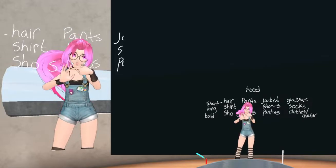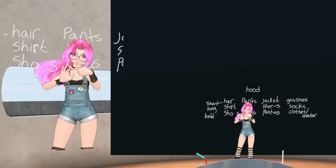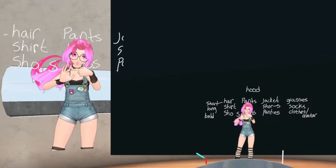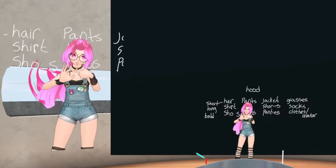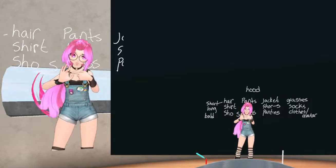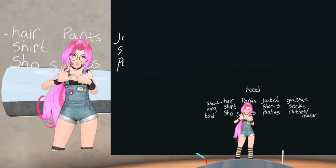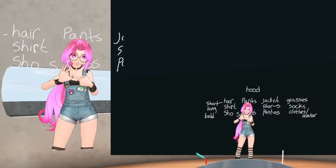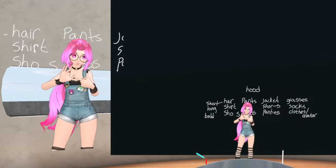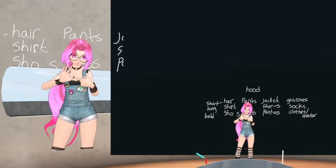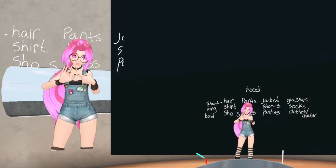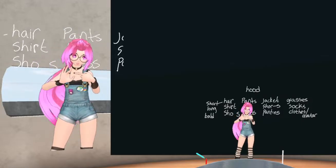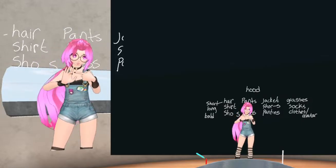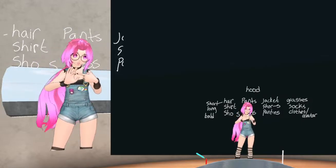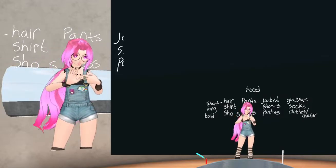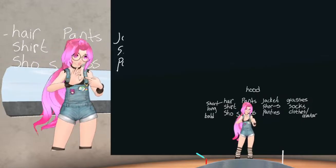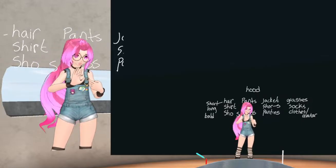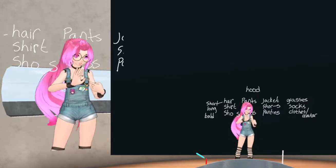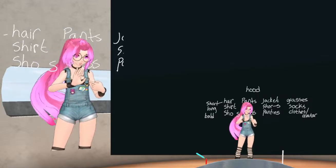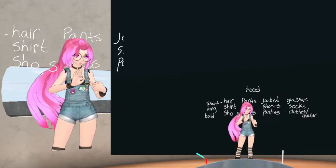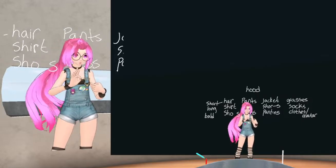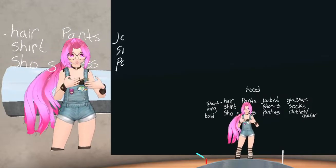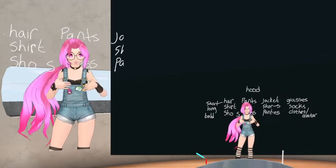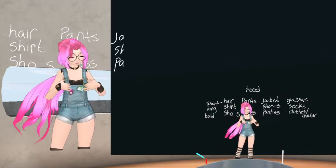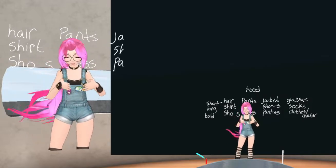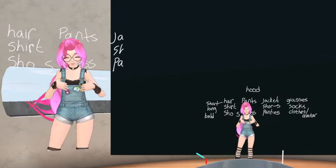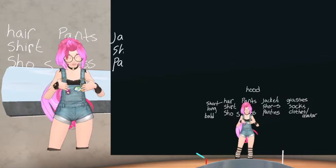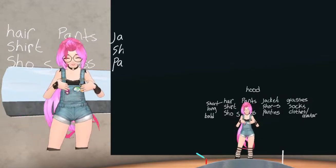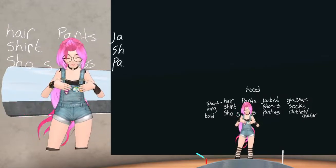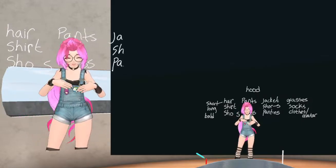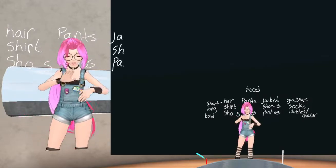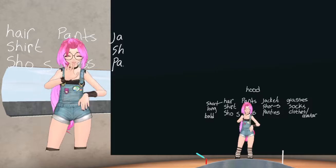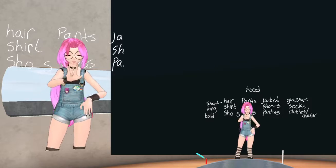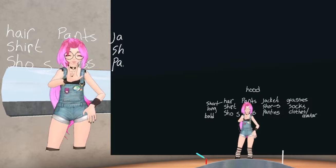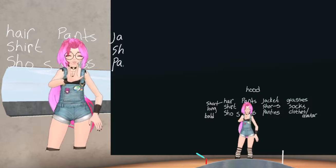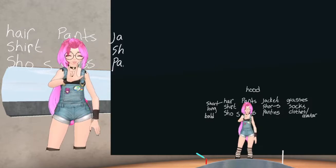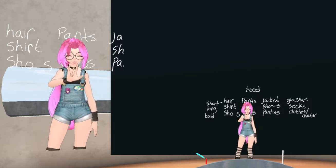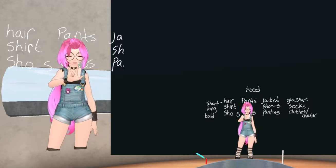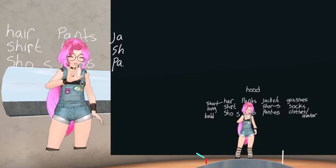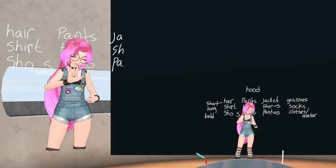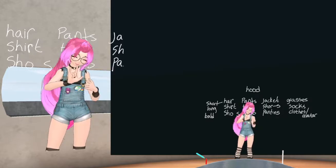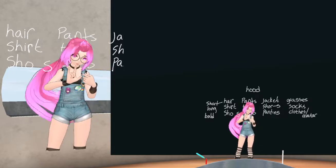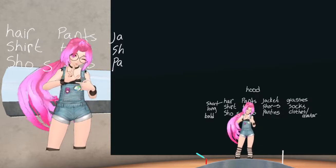middle finger down like this. Middle finger down. If you don't have index, you could do